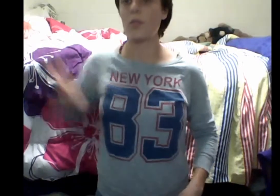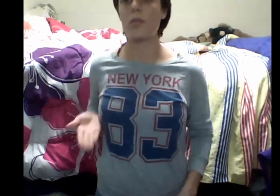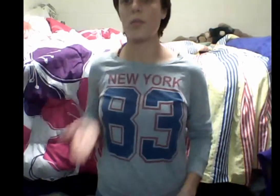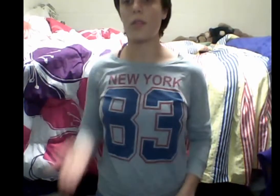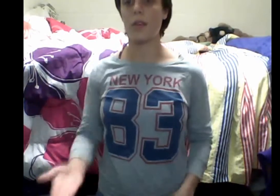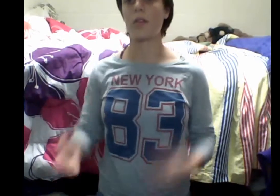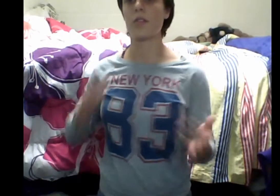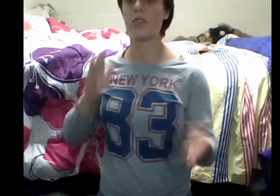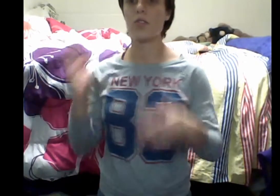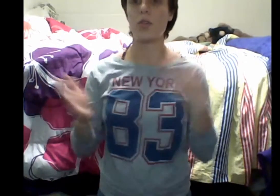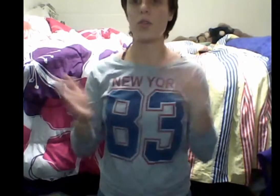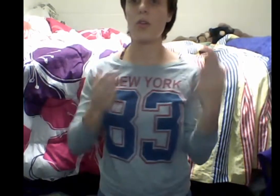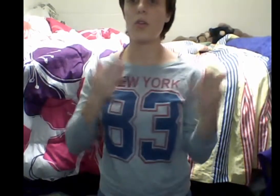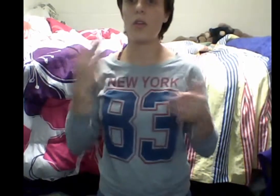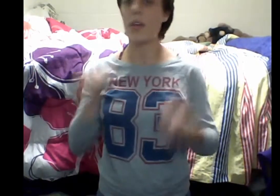you there's joy,